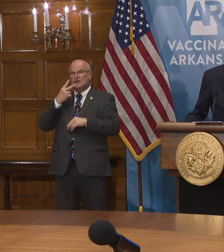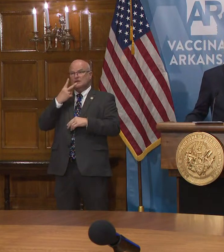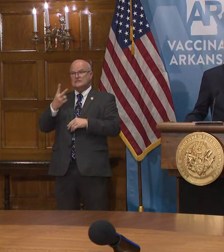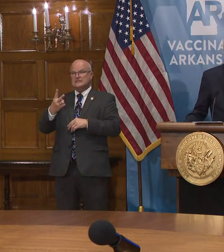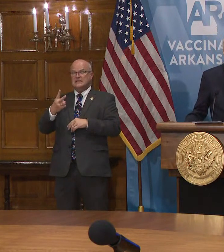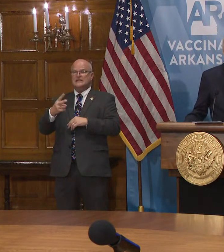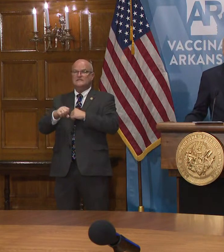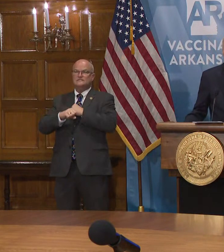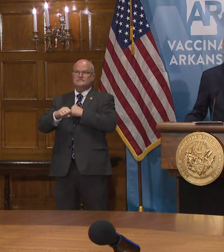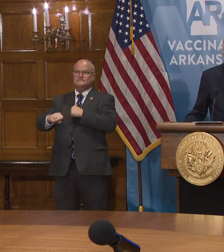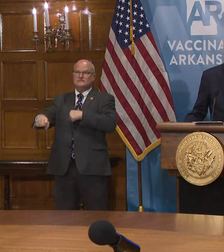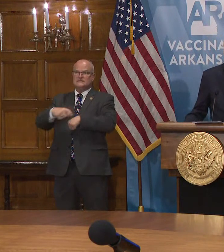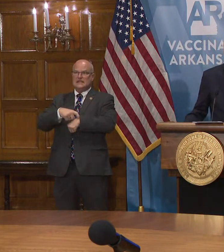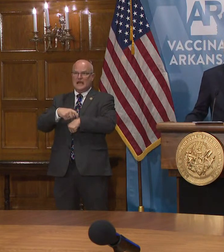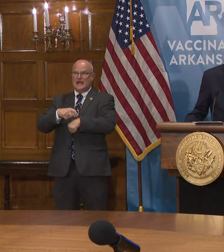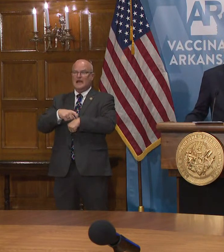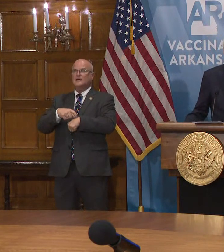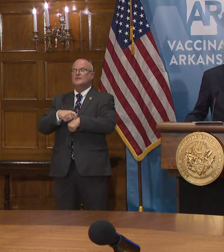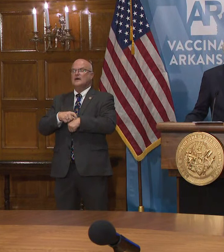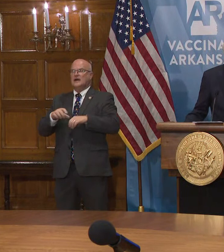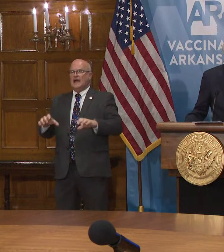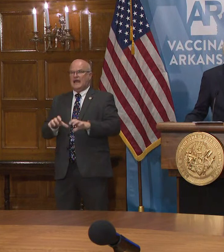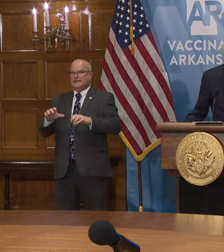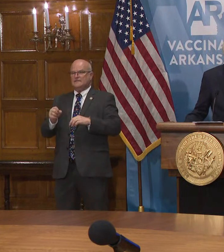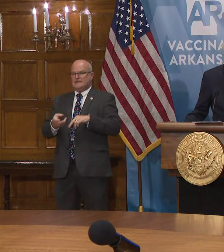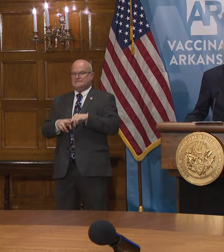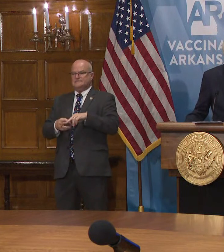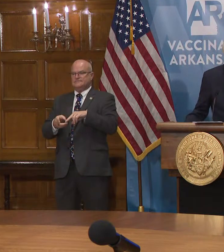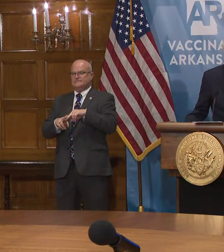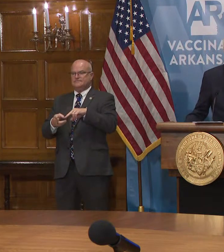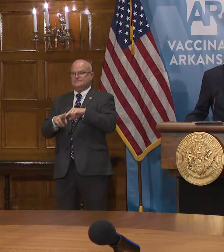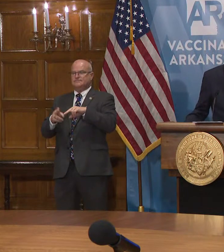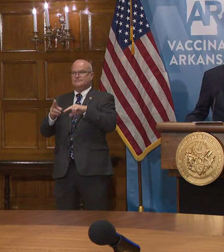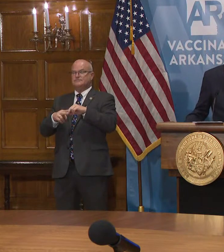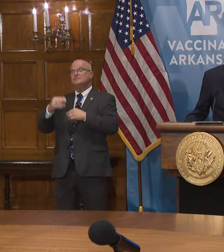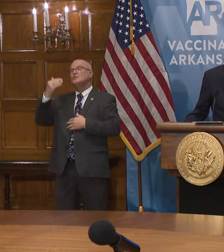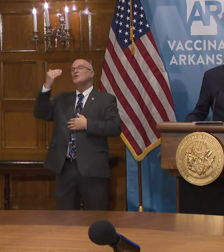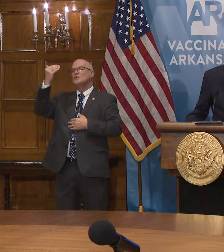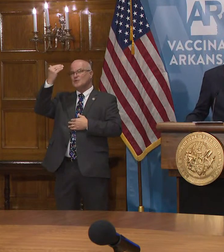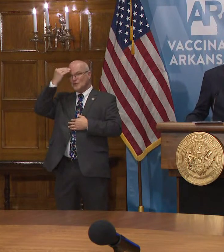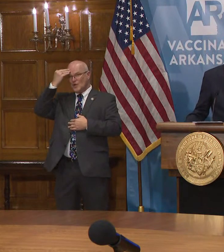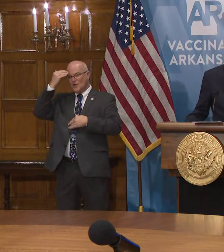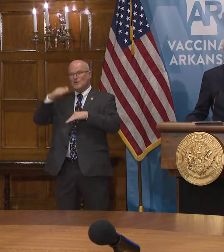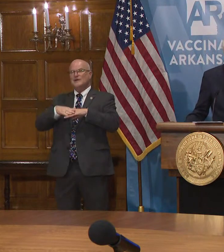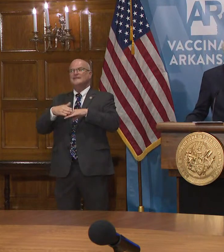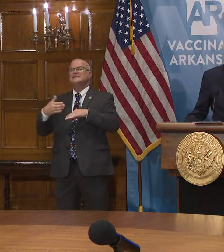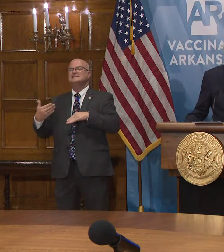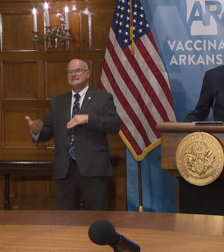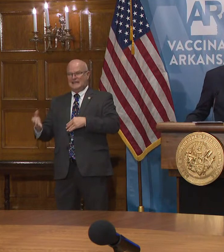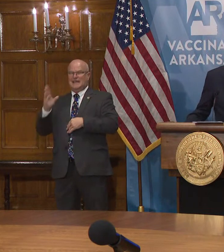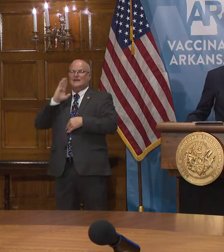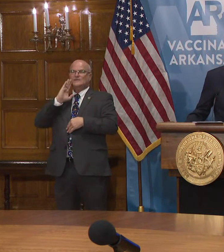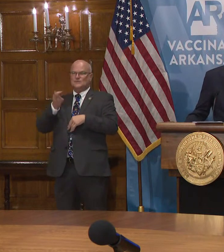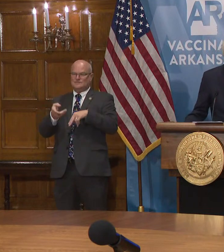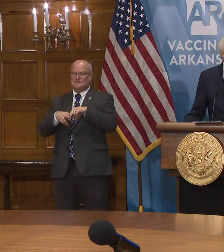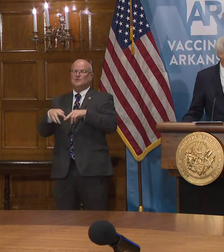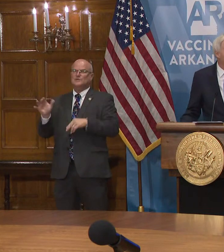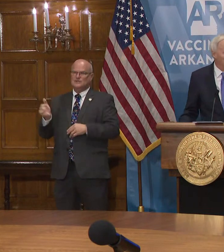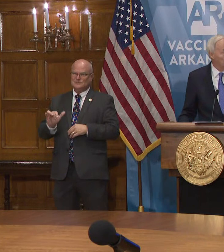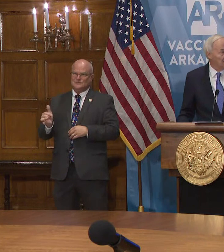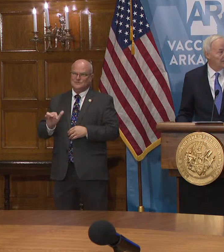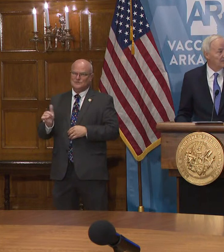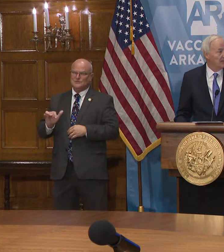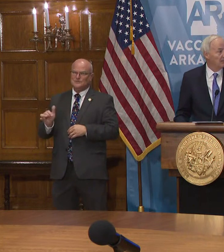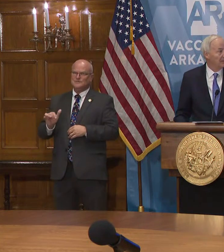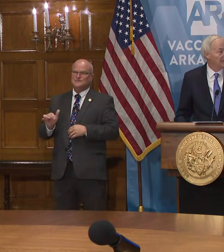an extended period of time our active cases going up, you know that the deaths are a lagging indicator that they will increase over time,